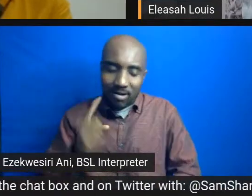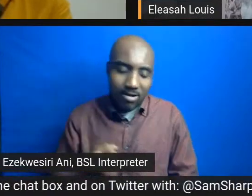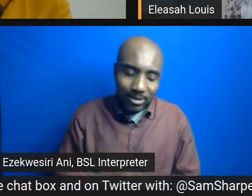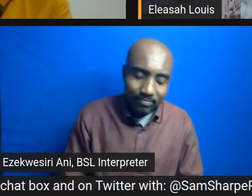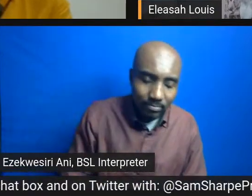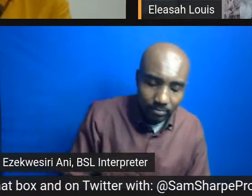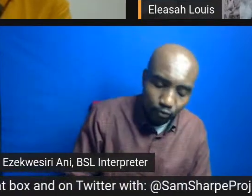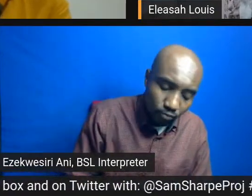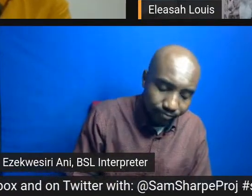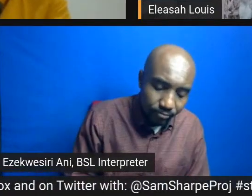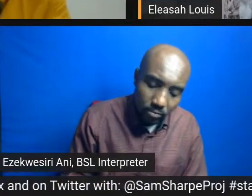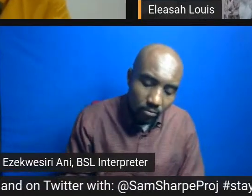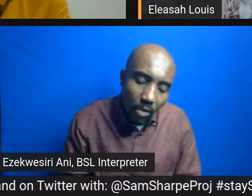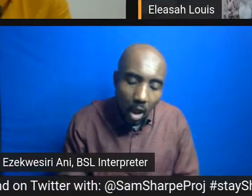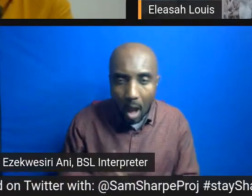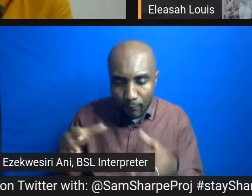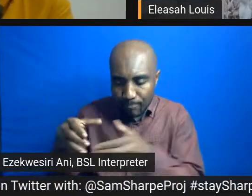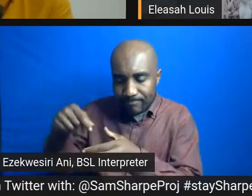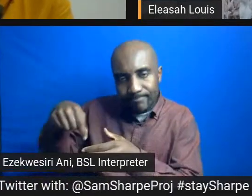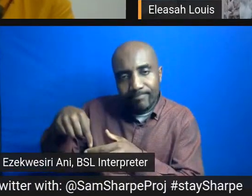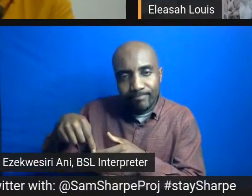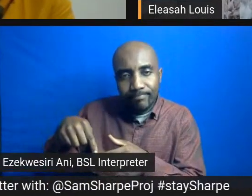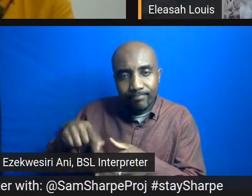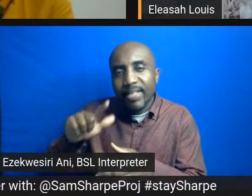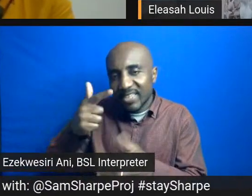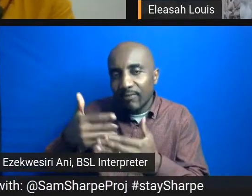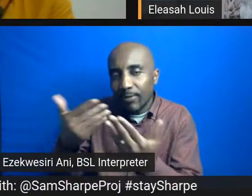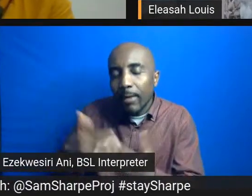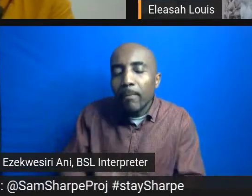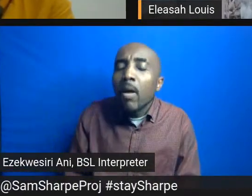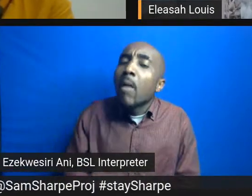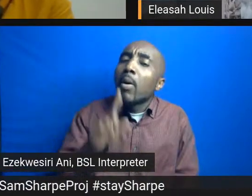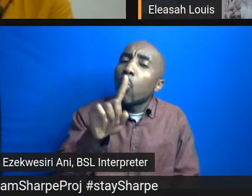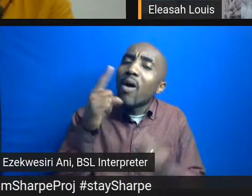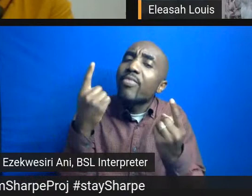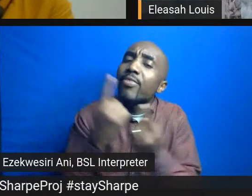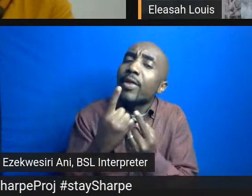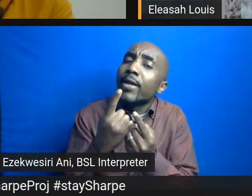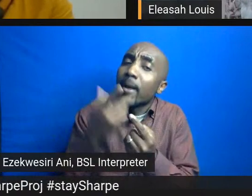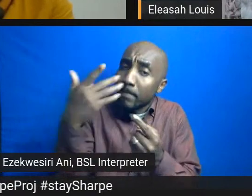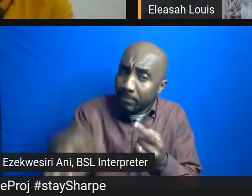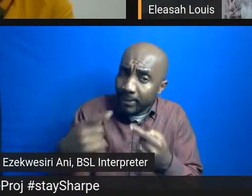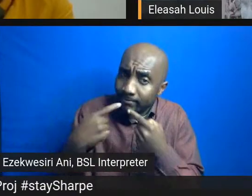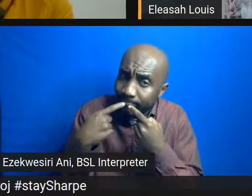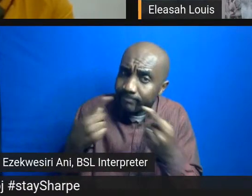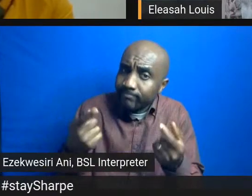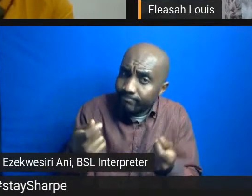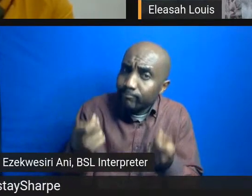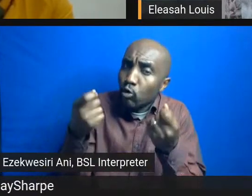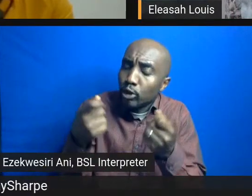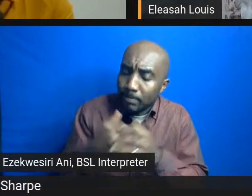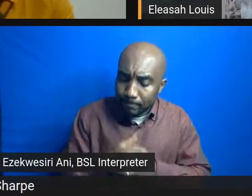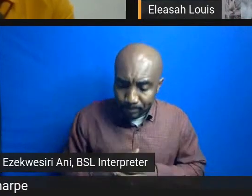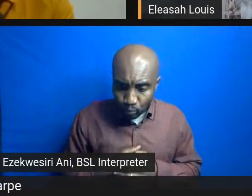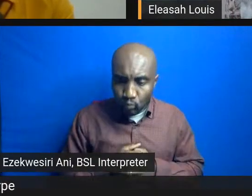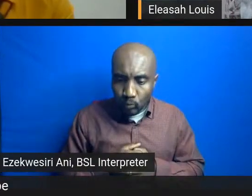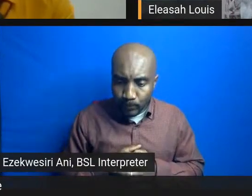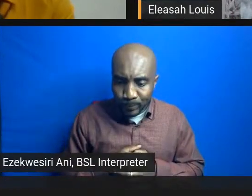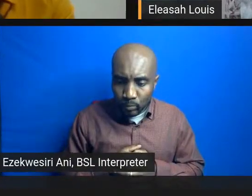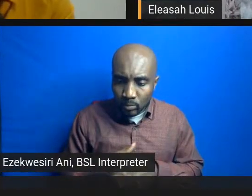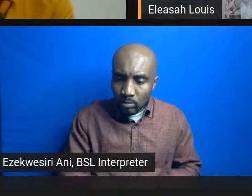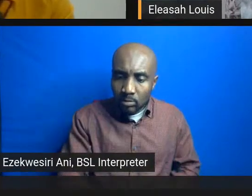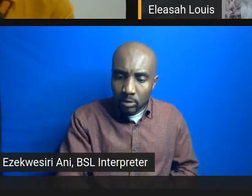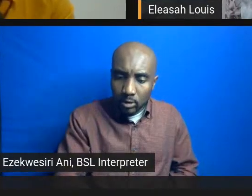the things that I've had to say is that if we go back as